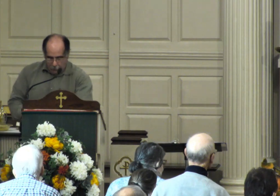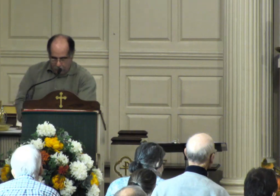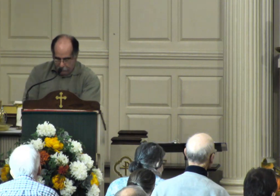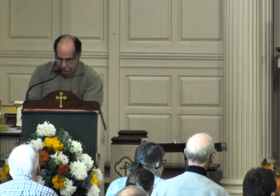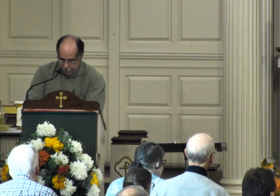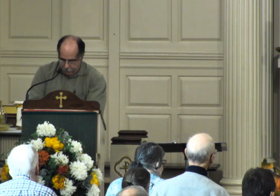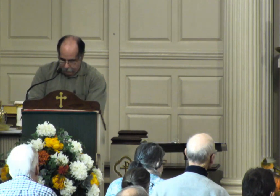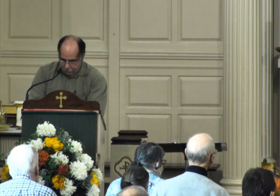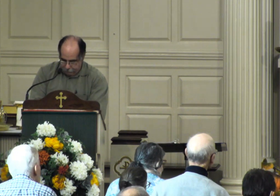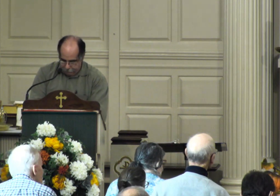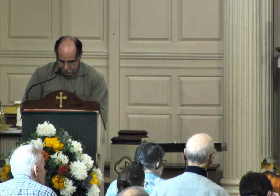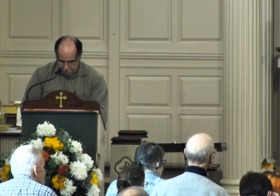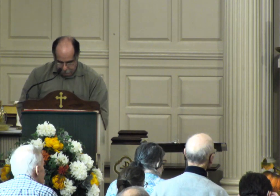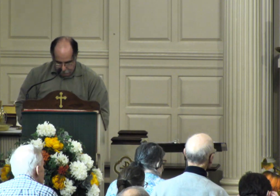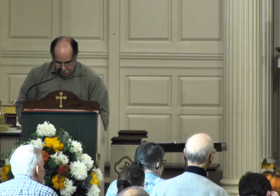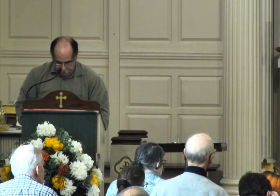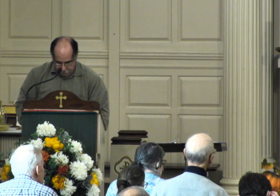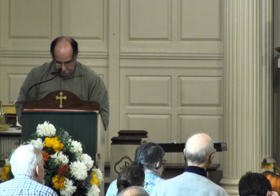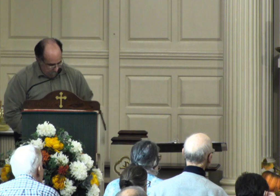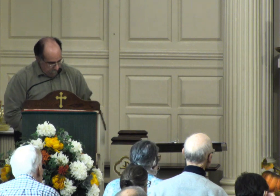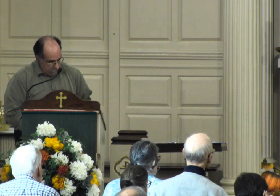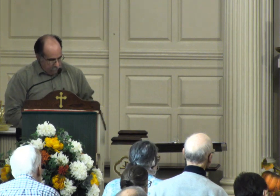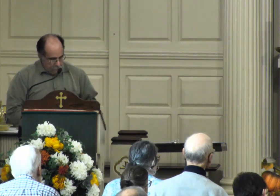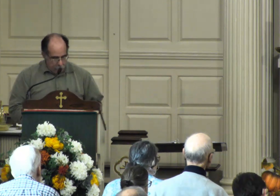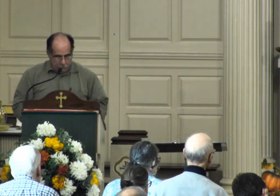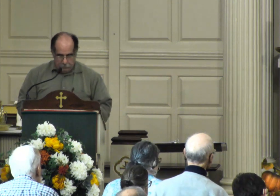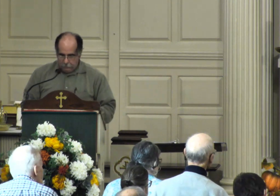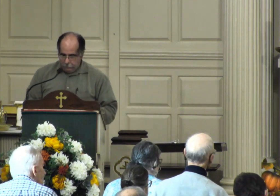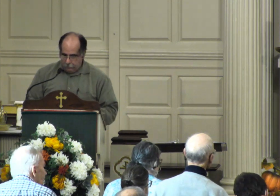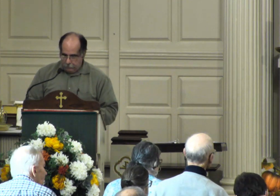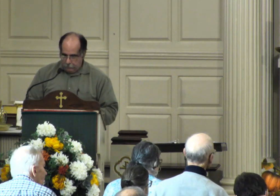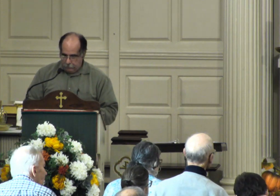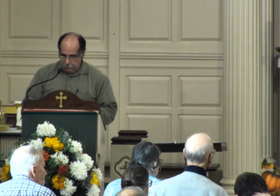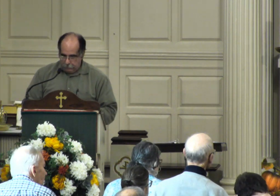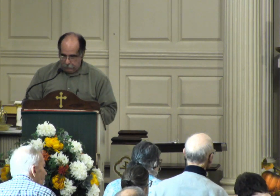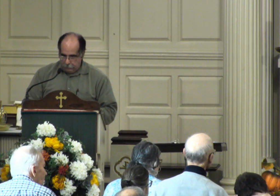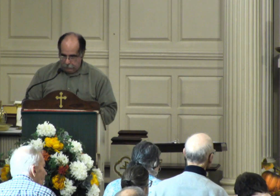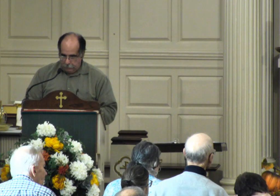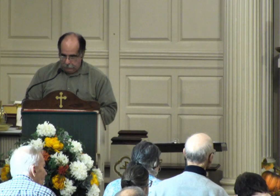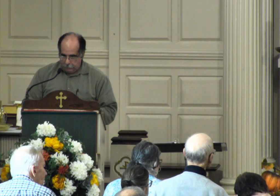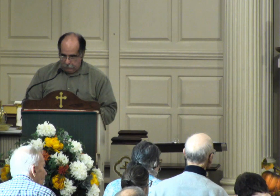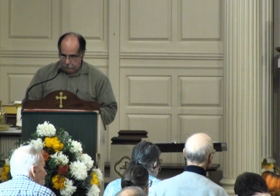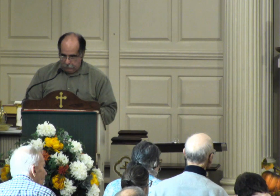Father, we now offer you our prayers for our needs and the needs of the world.